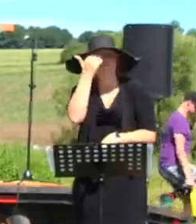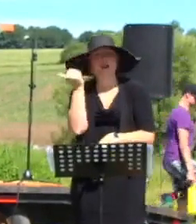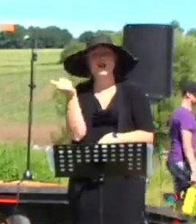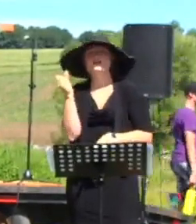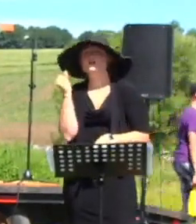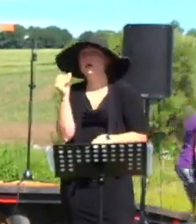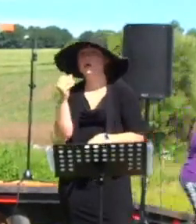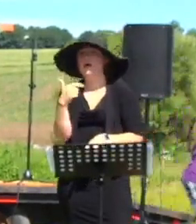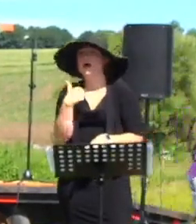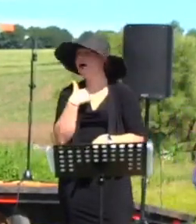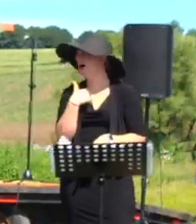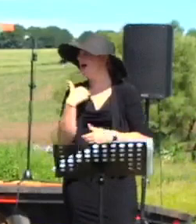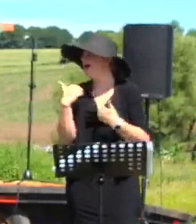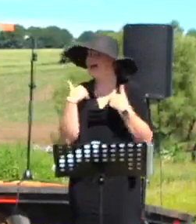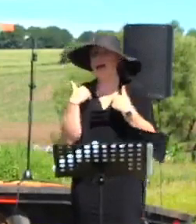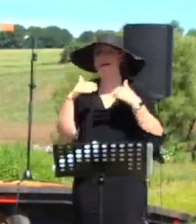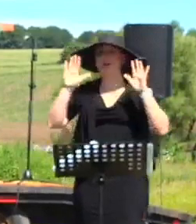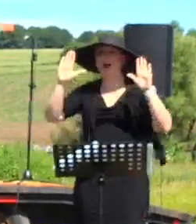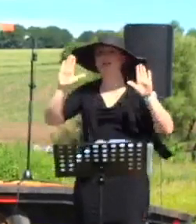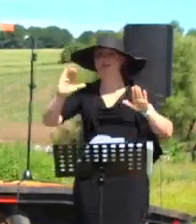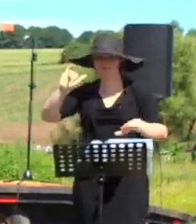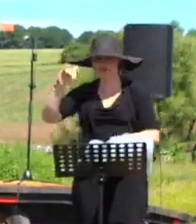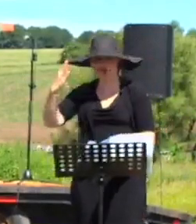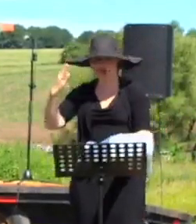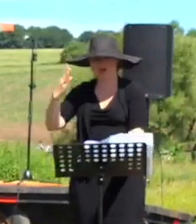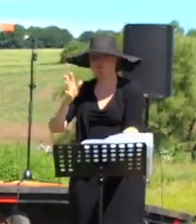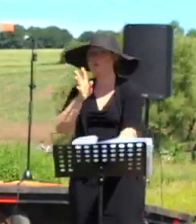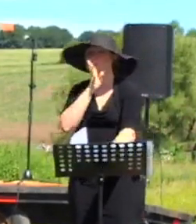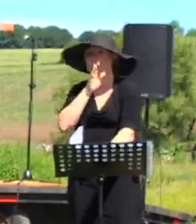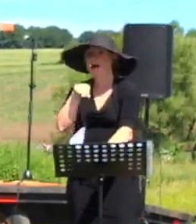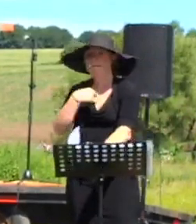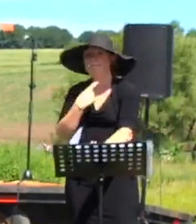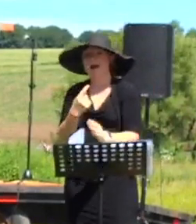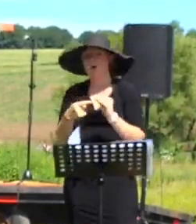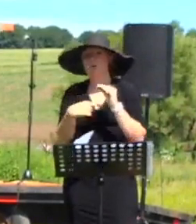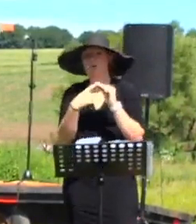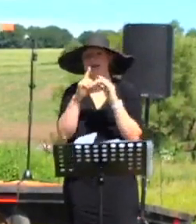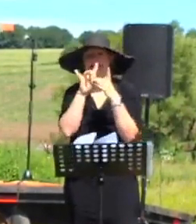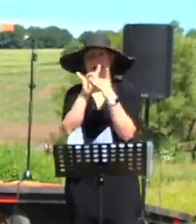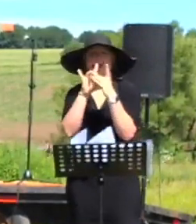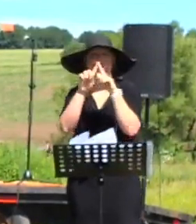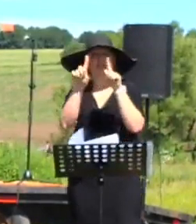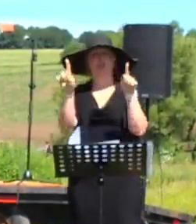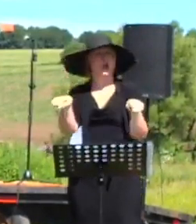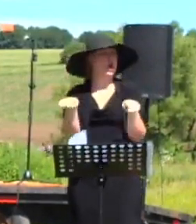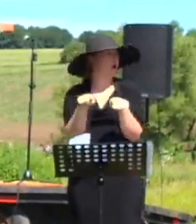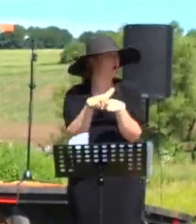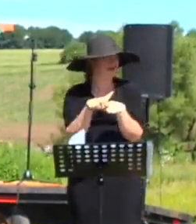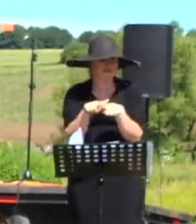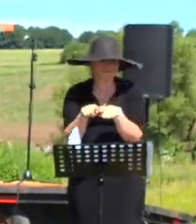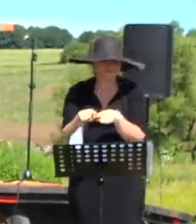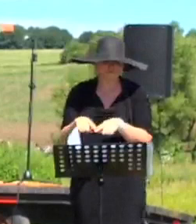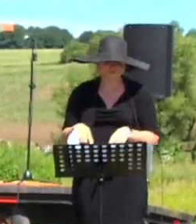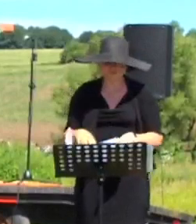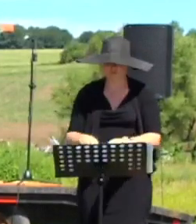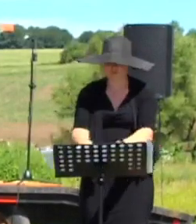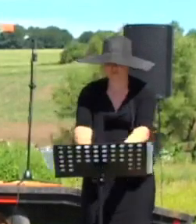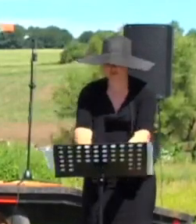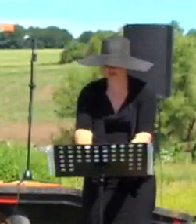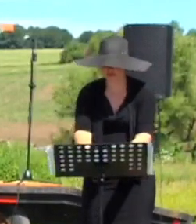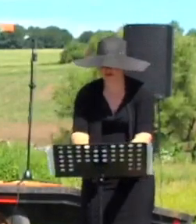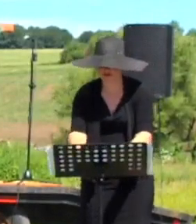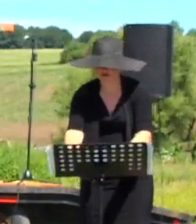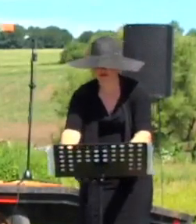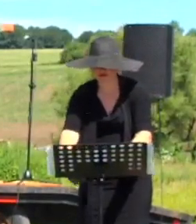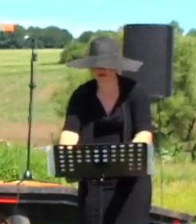awesome job of talking about the connection cards. So what the connection cards is we're going to be handing them